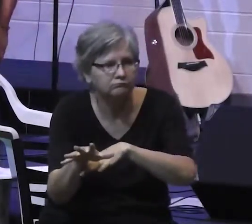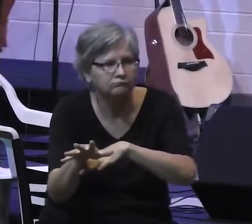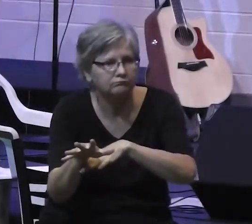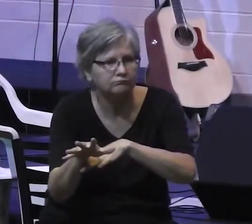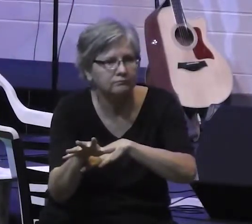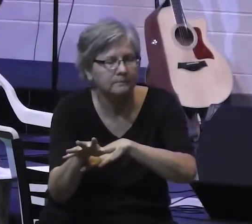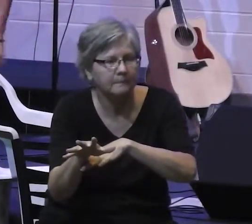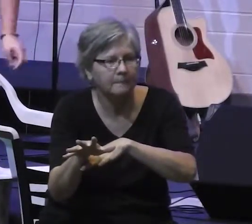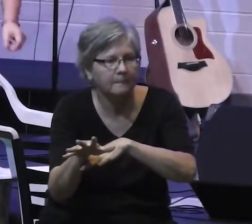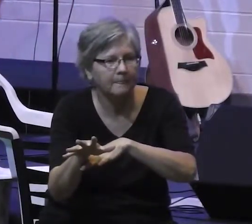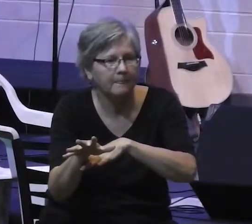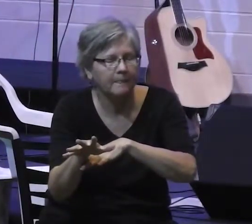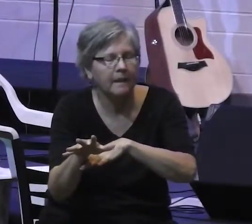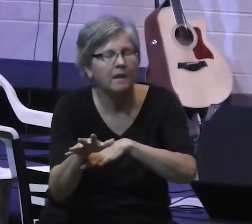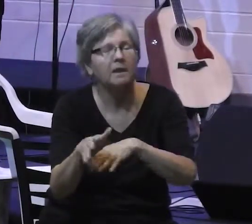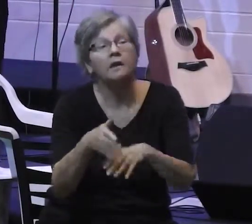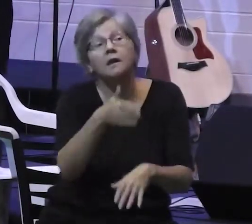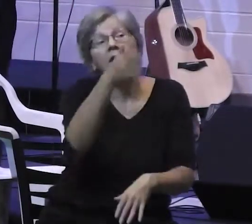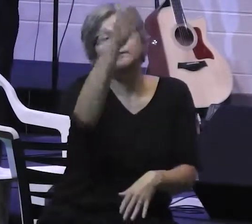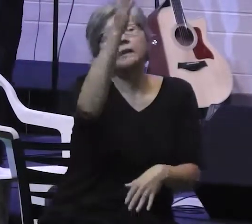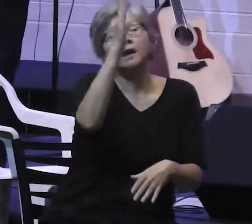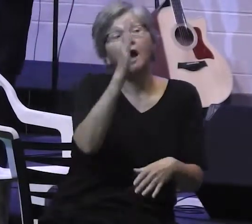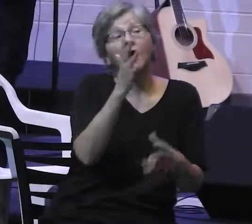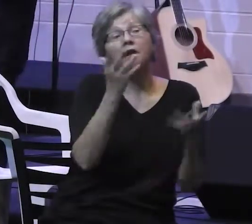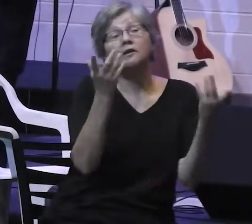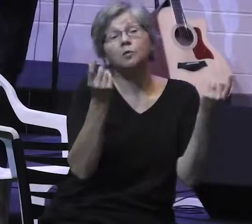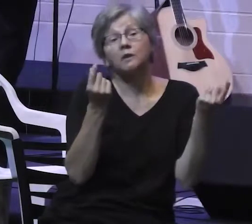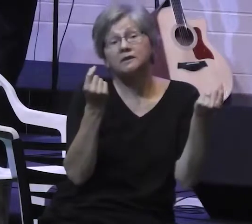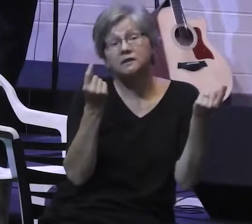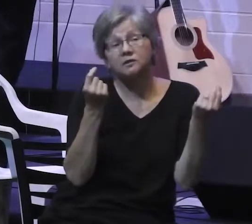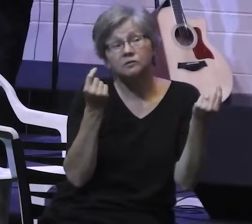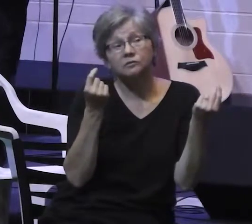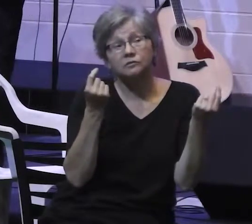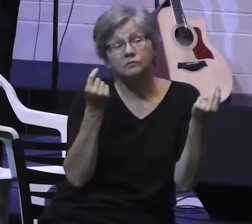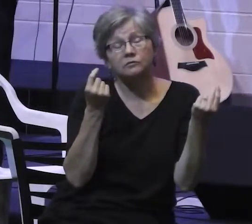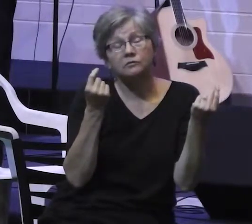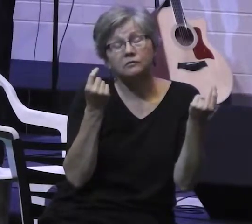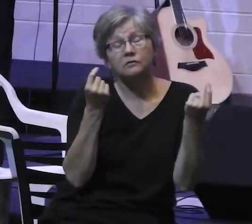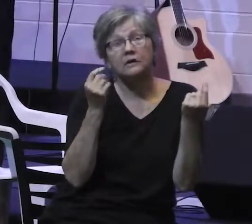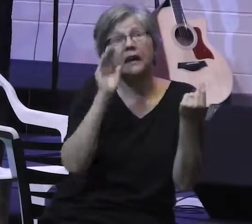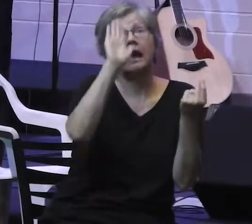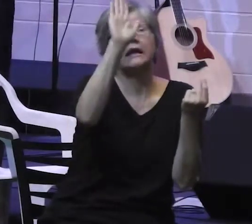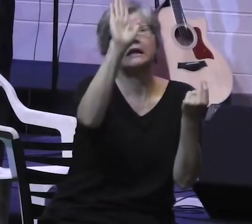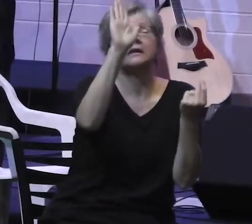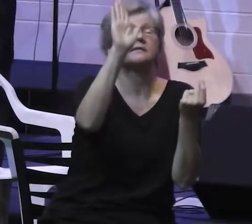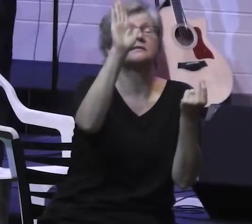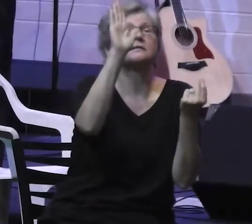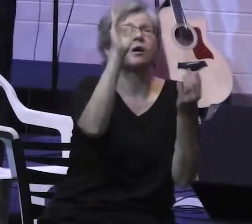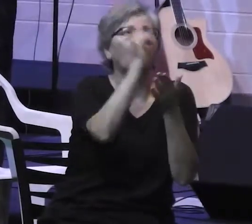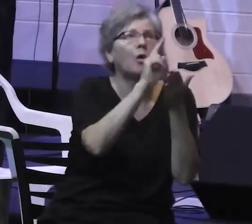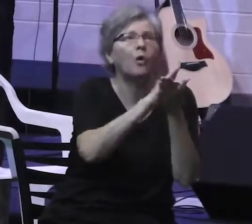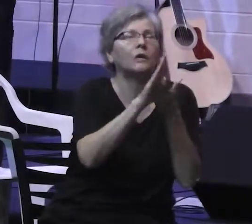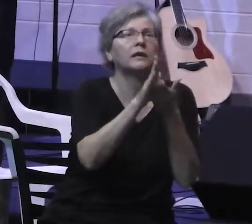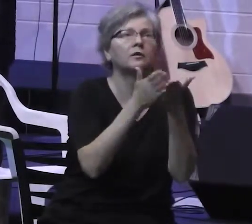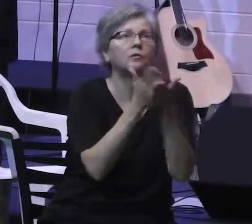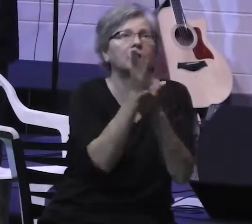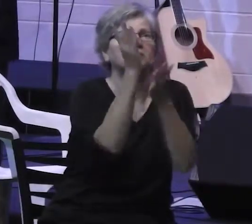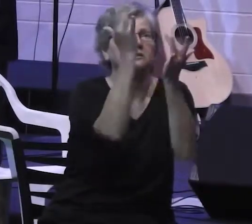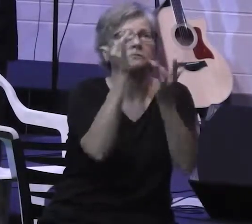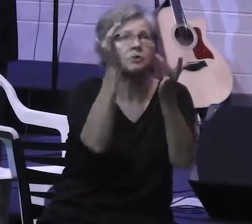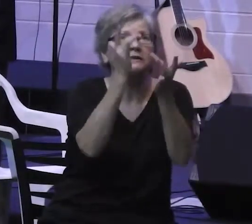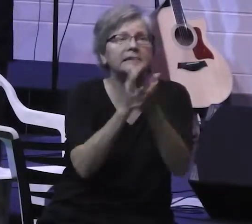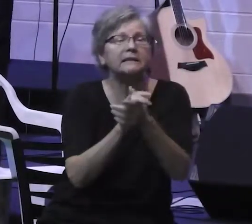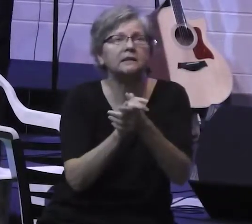But what does God do? In His holiness and righteousness and in His mercy and justice, He is